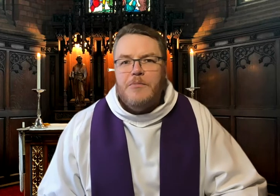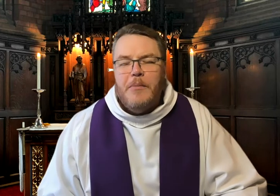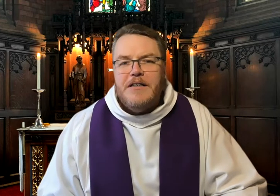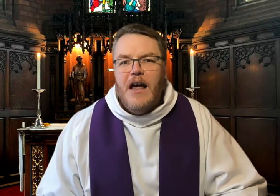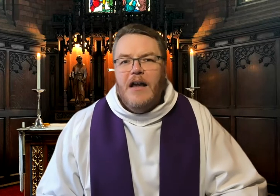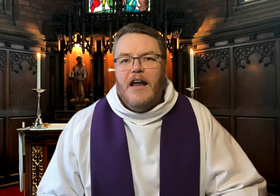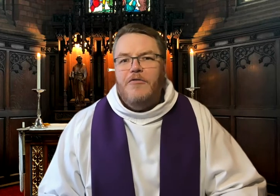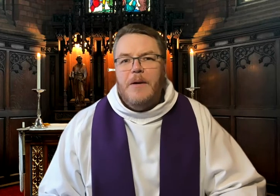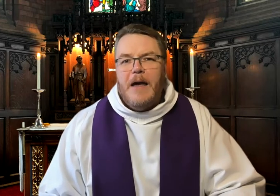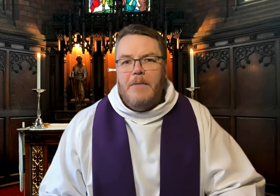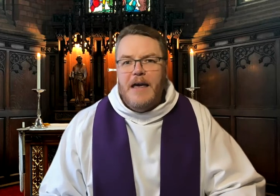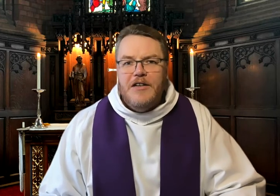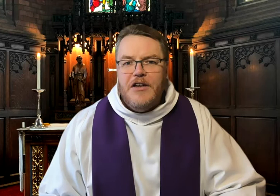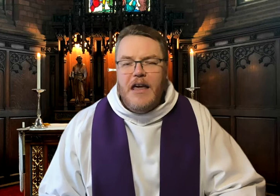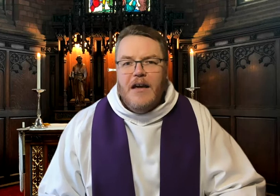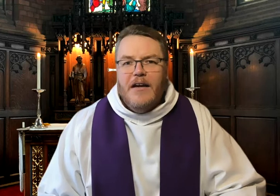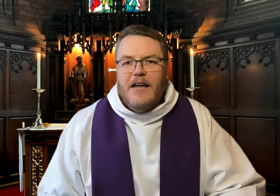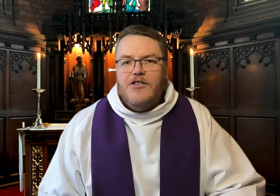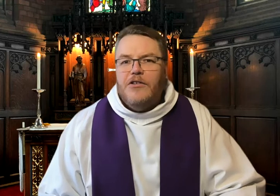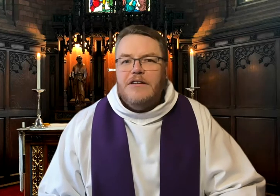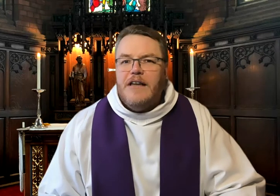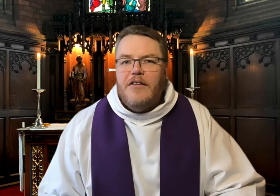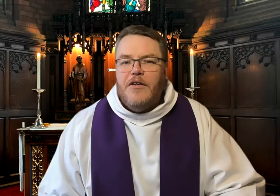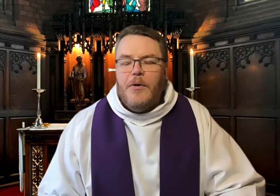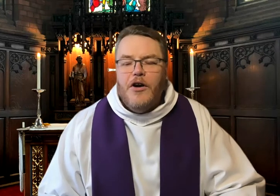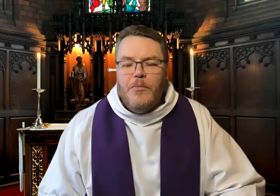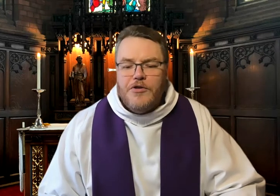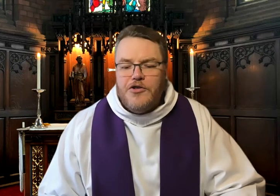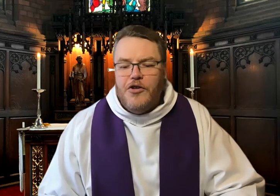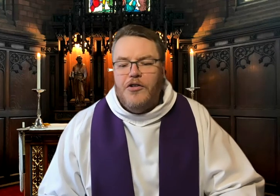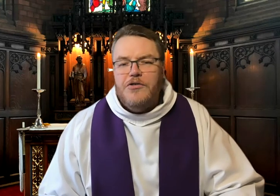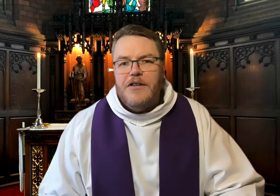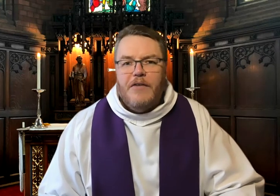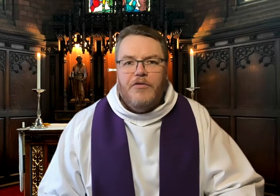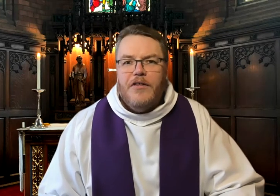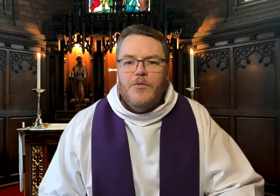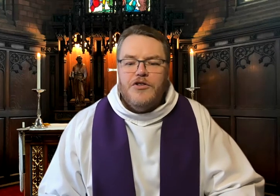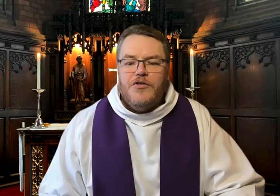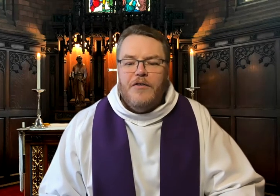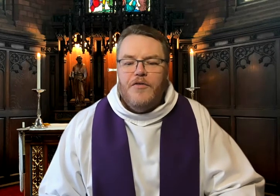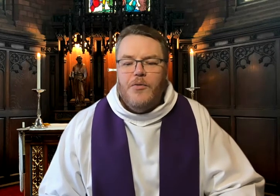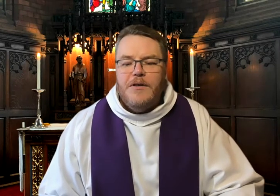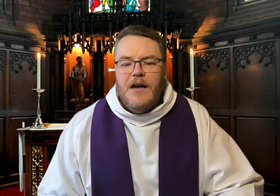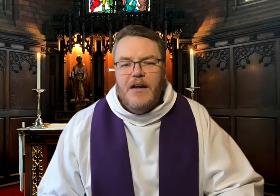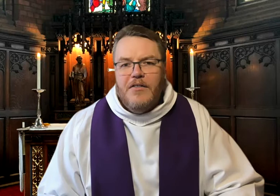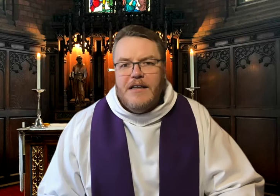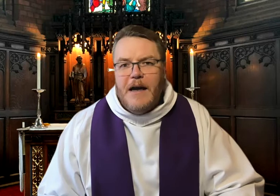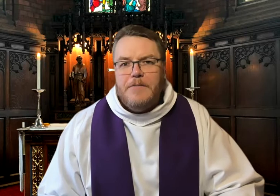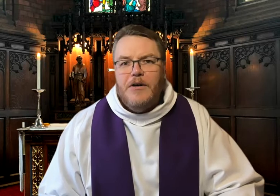promise, life became easy. It's not to say that there were no more struggles, that everything was straightforward. That's absolutely